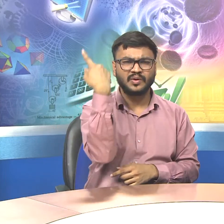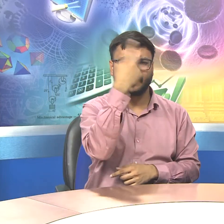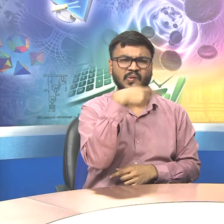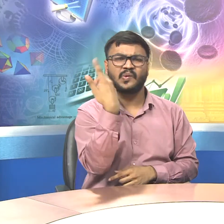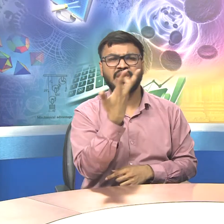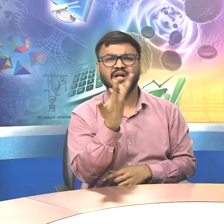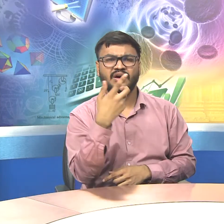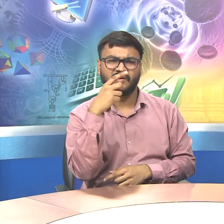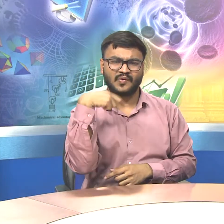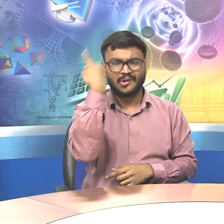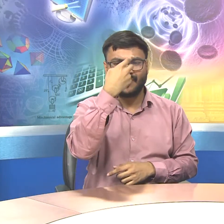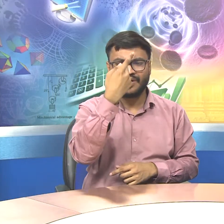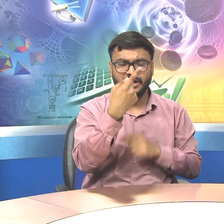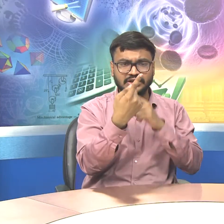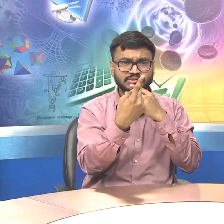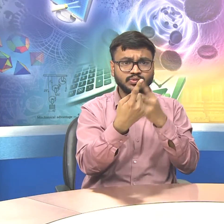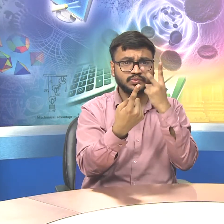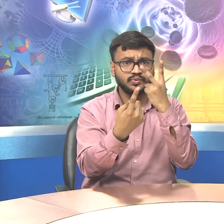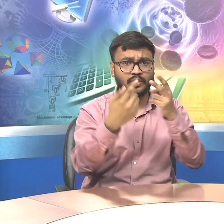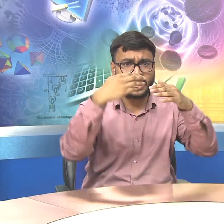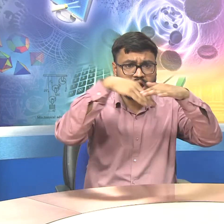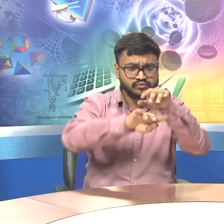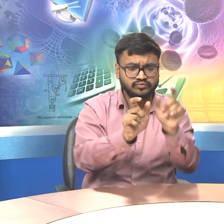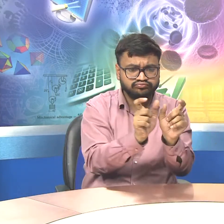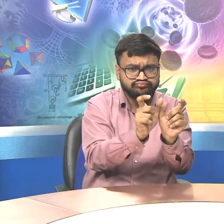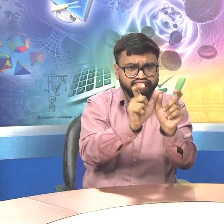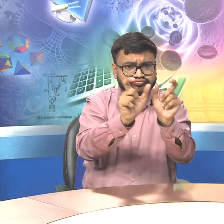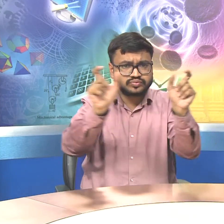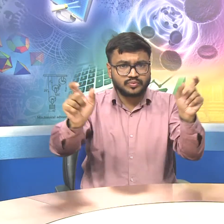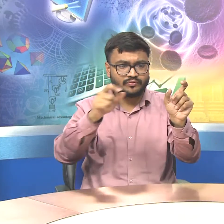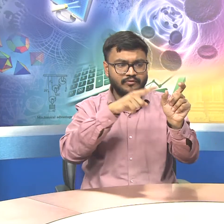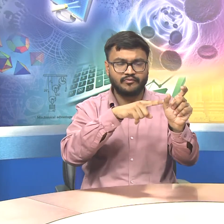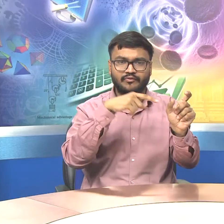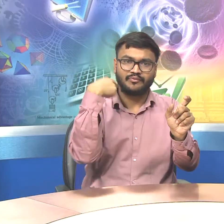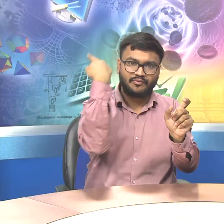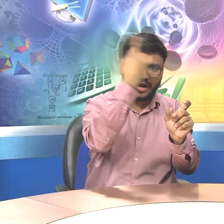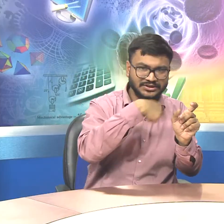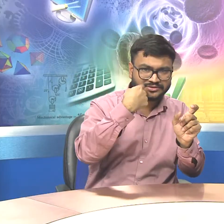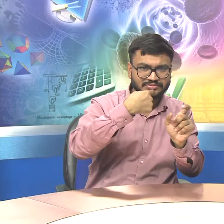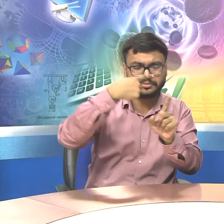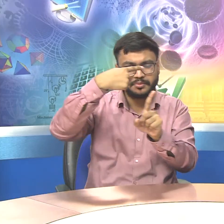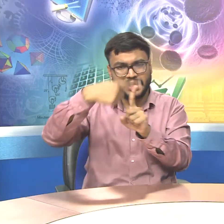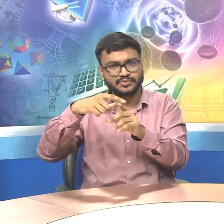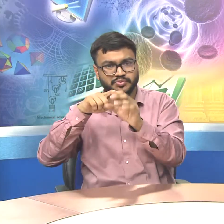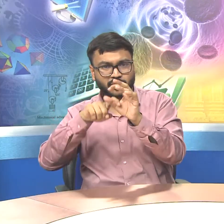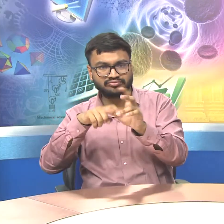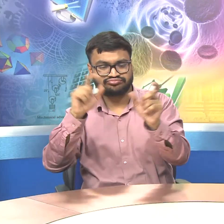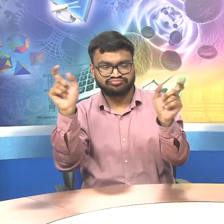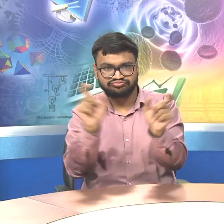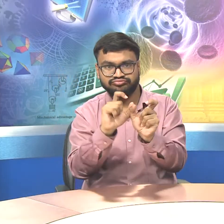who, where, what time, etc. In ISL, who